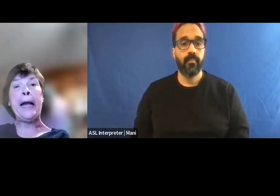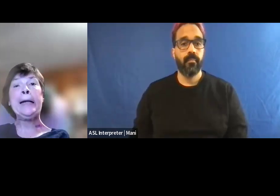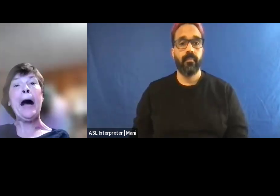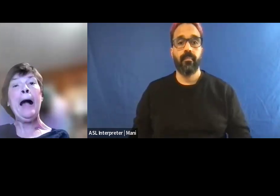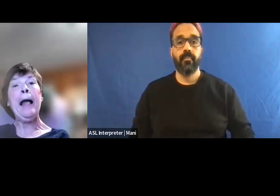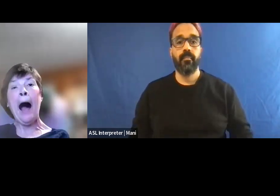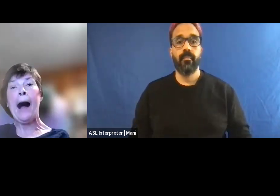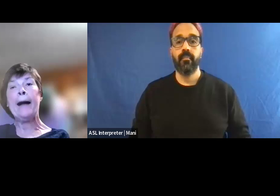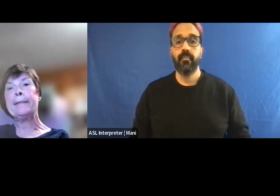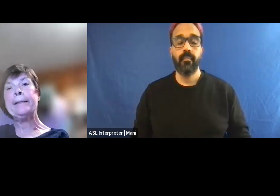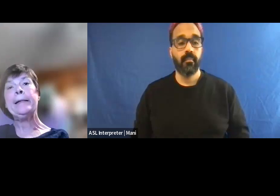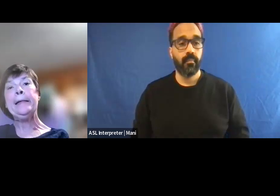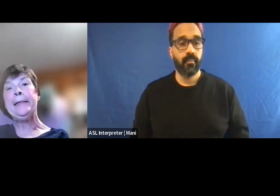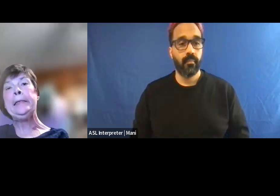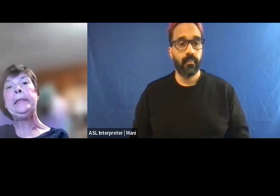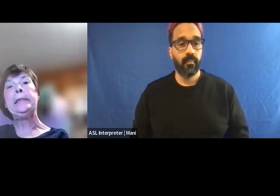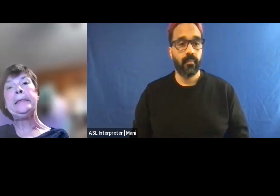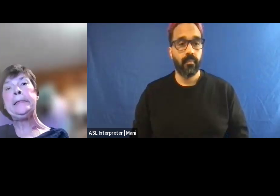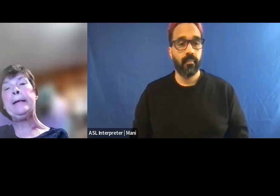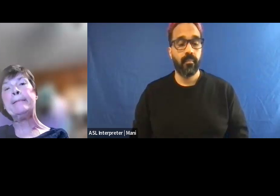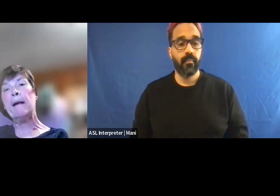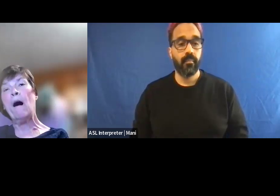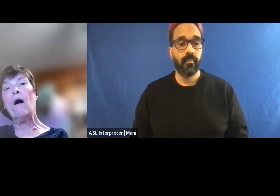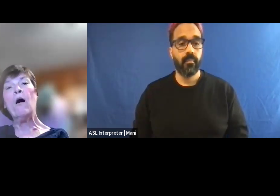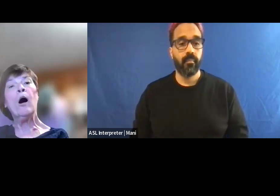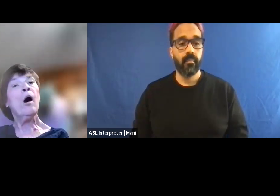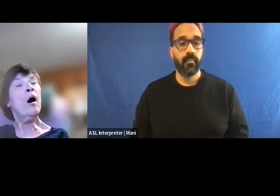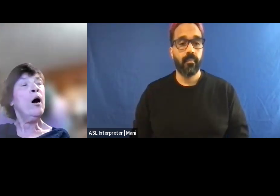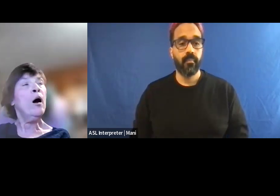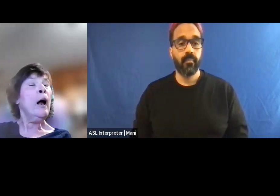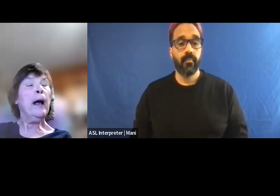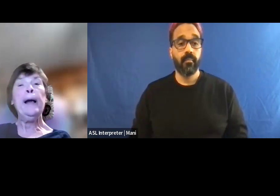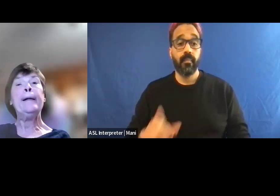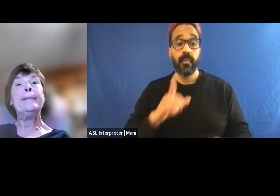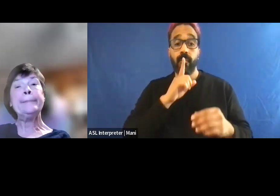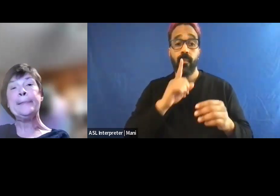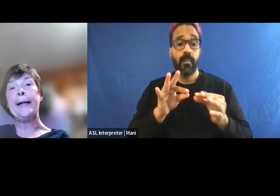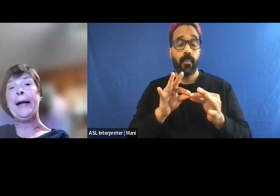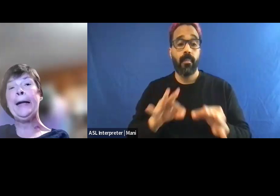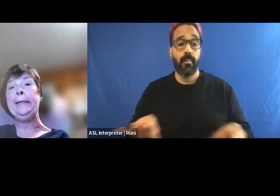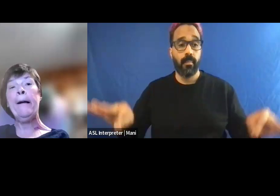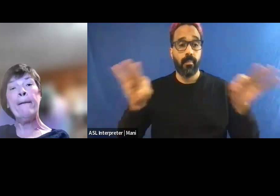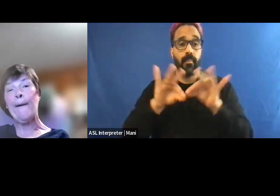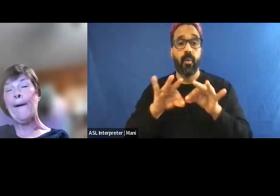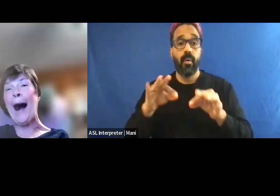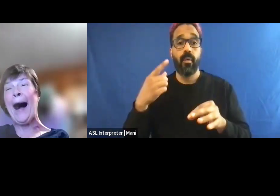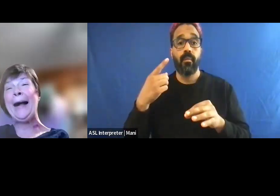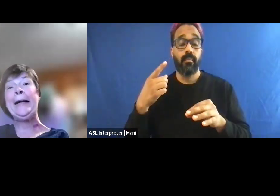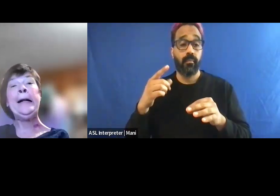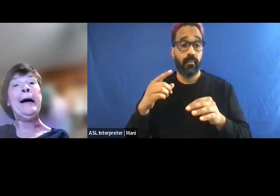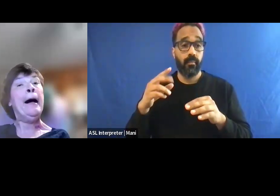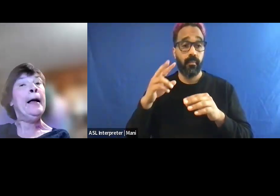to take an ongoing leadership role and explain